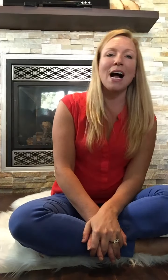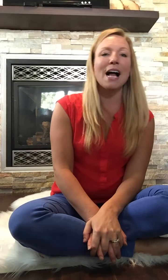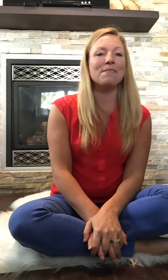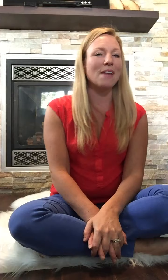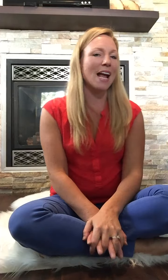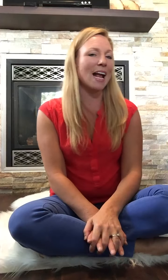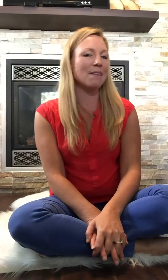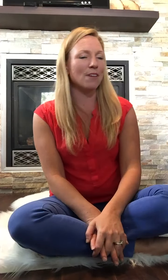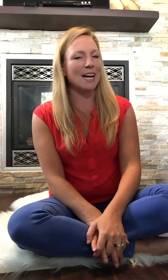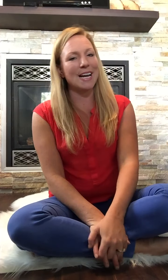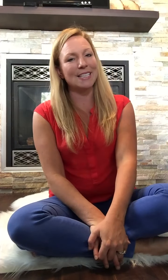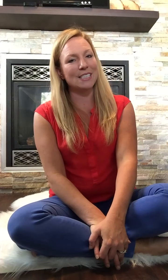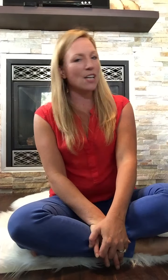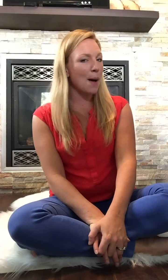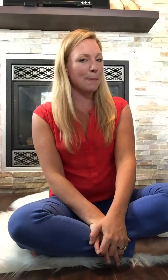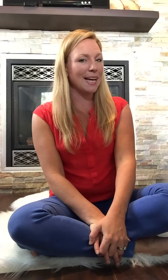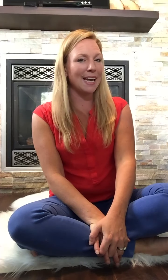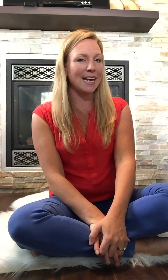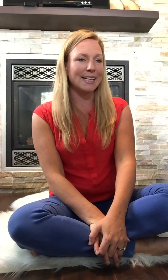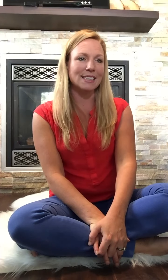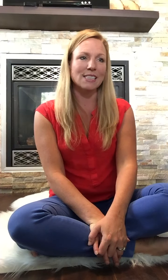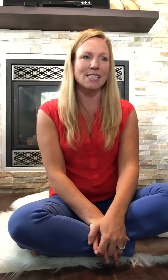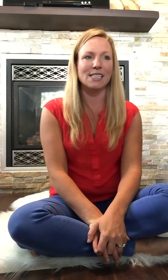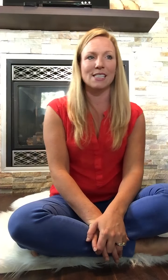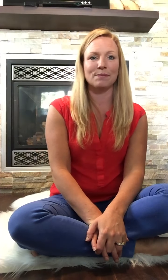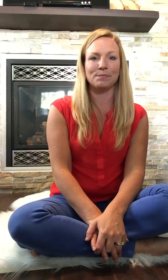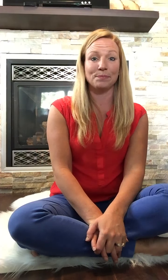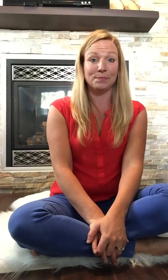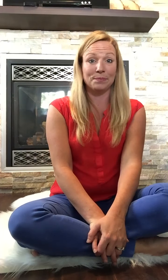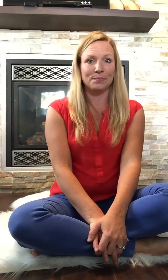my favorite toppings.